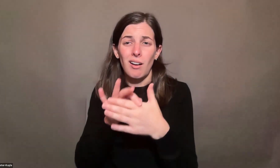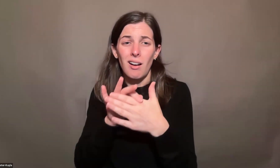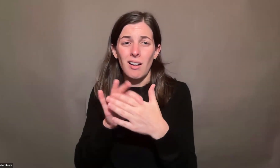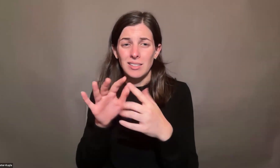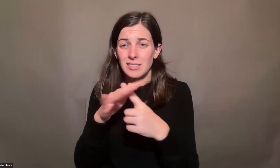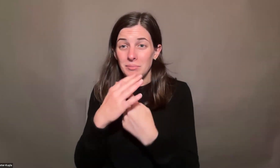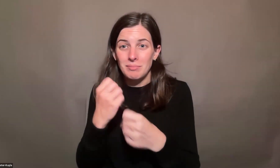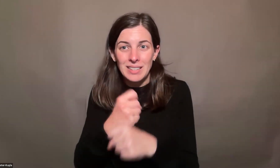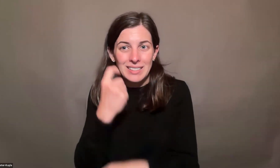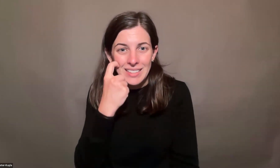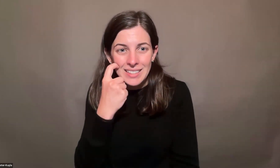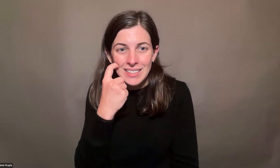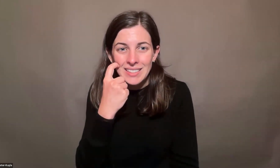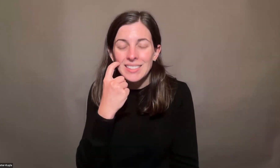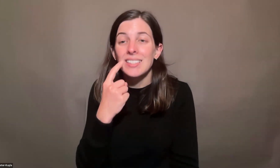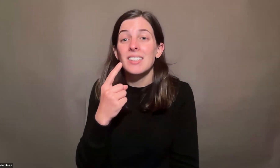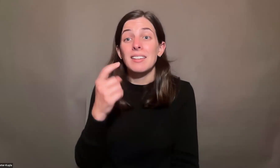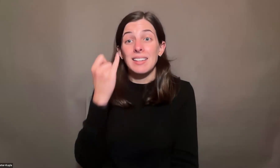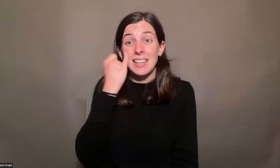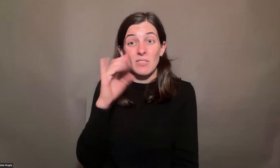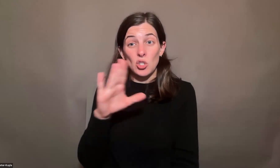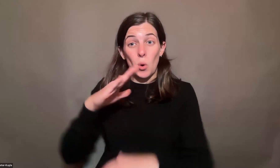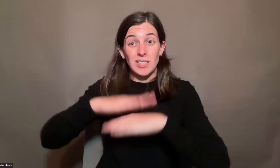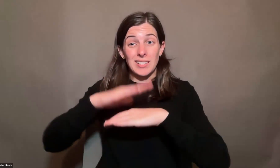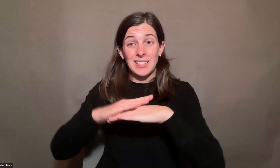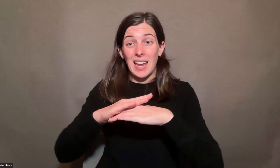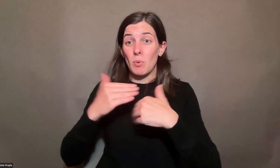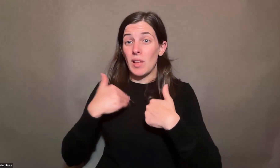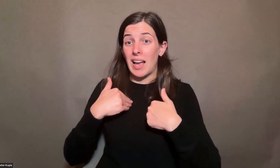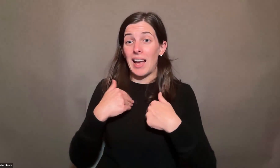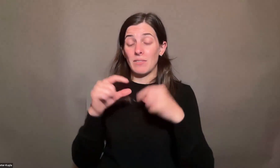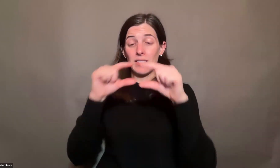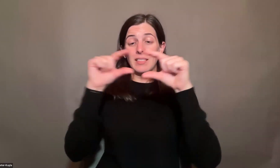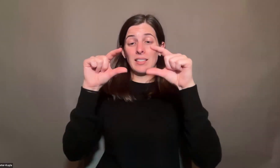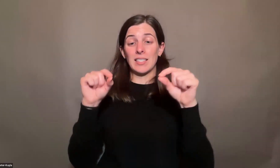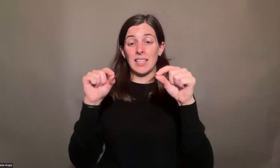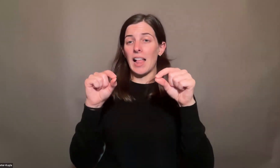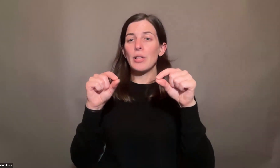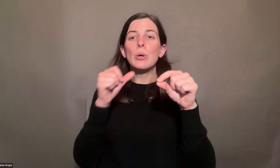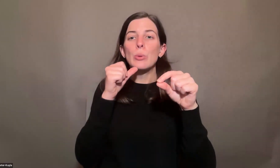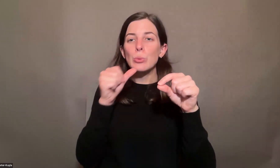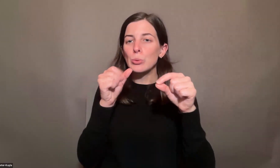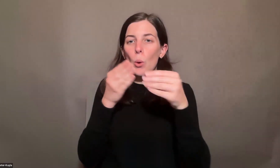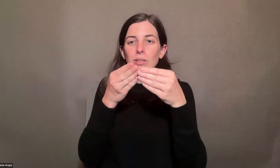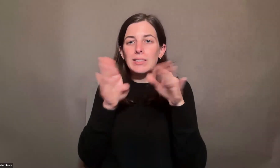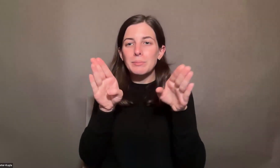Please don't split or merge cells in your table. Keep things nice and regular. Keep the structure in a way that makes logical